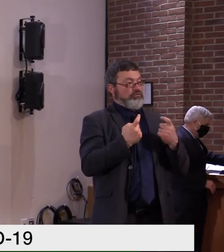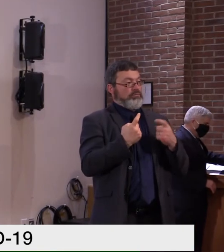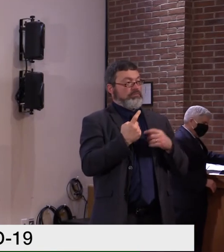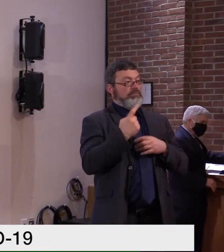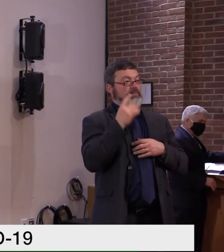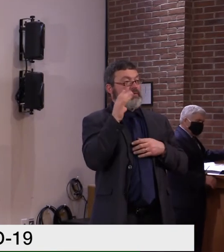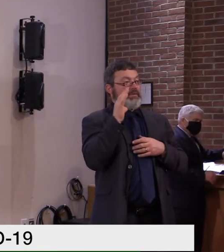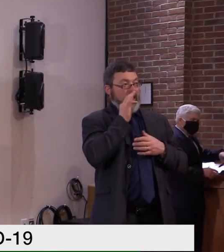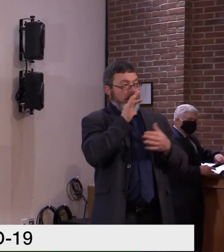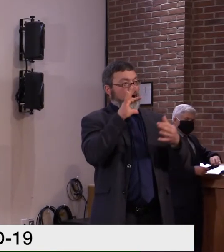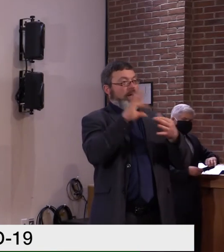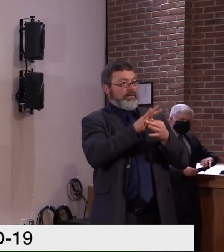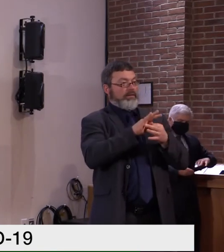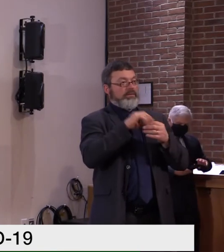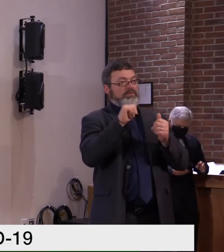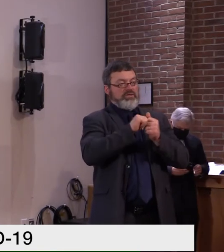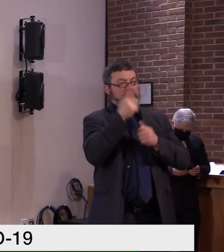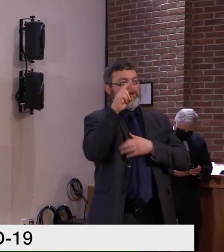to ask?